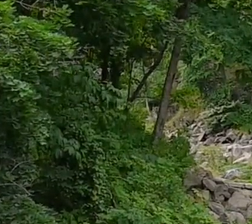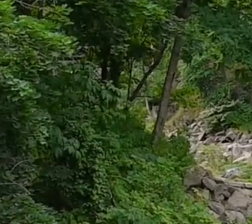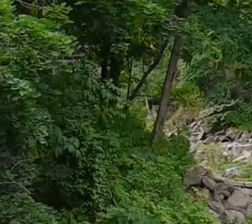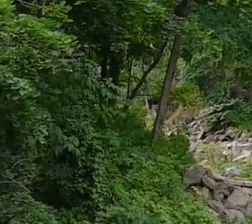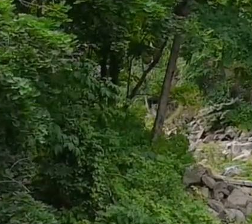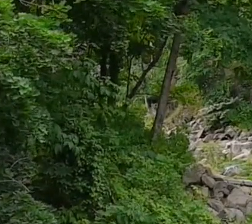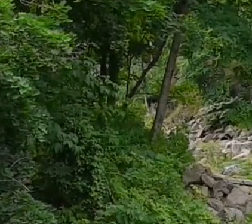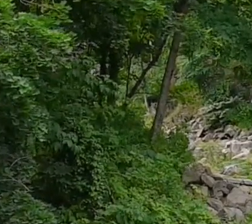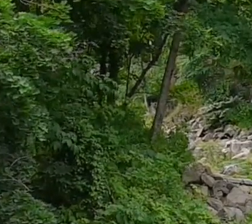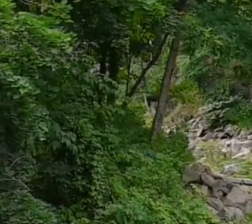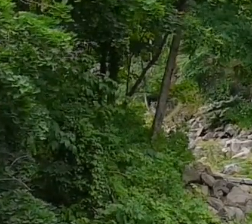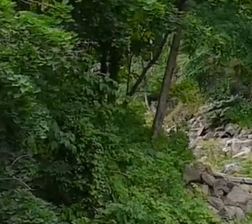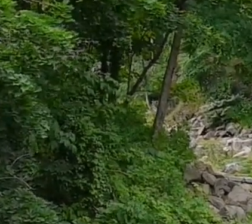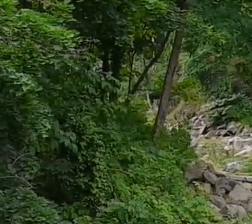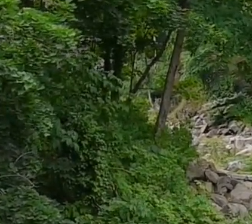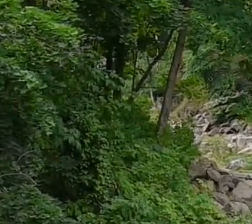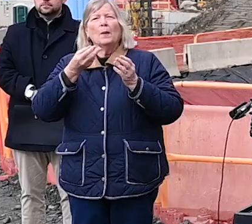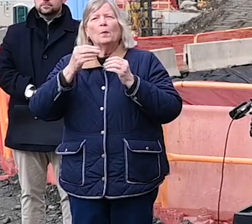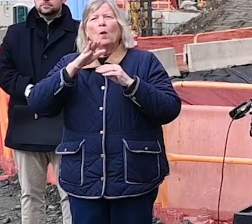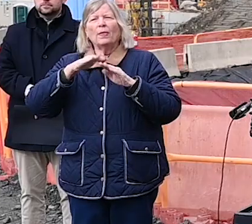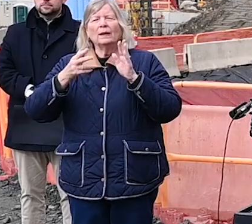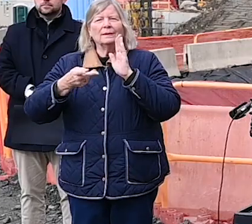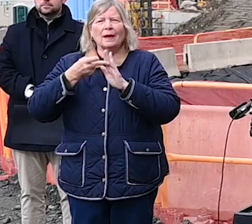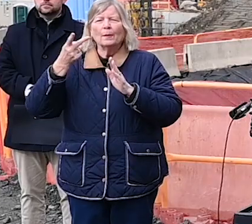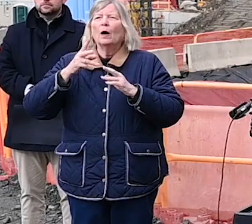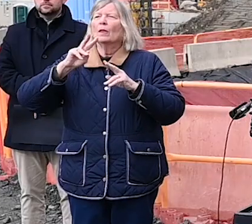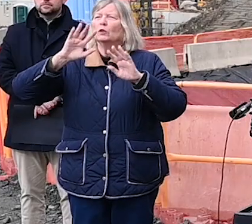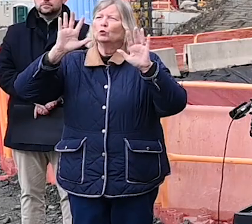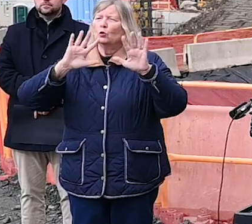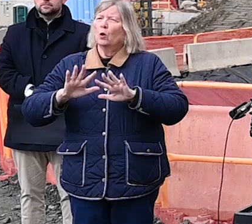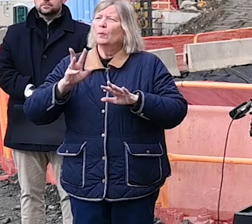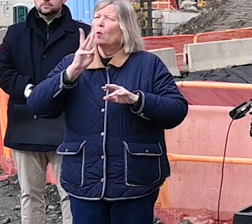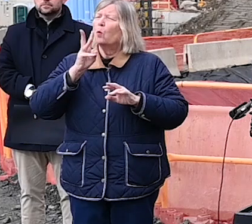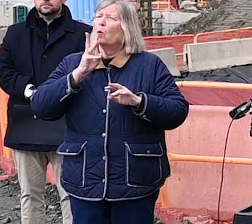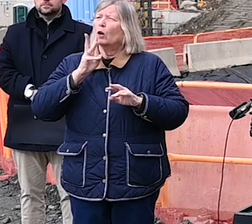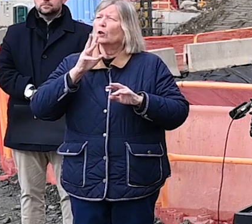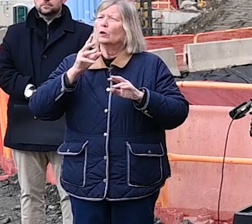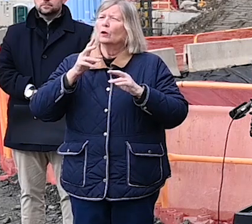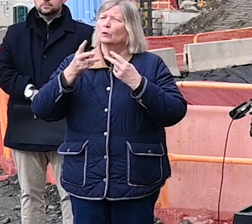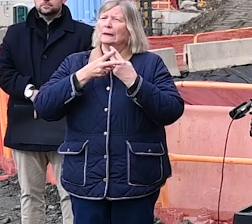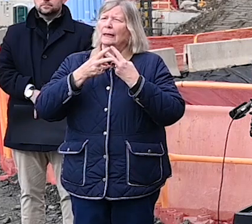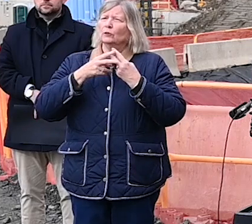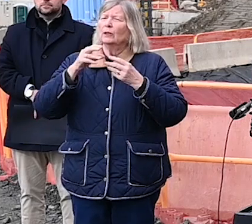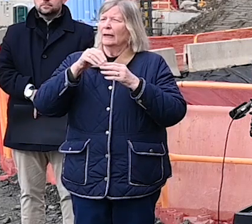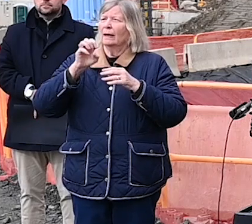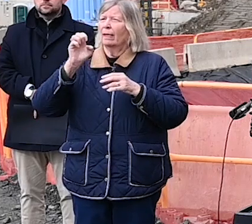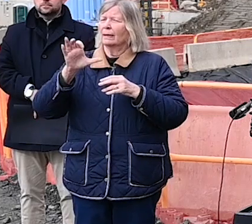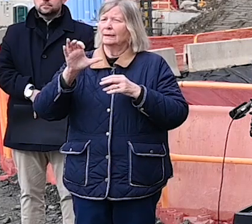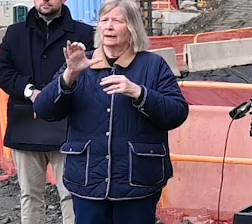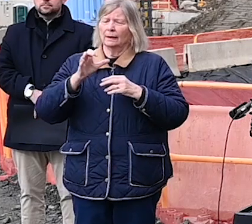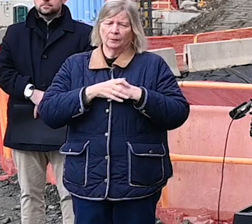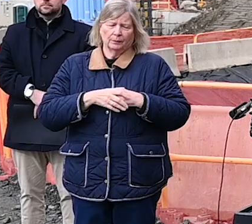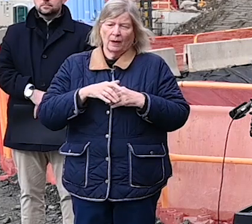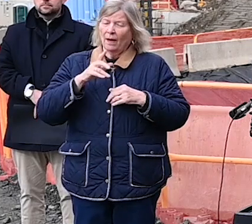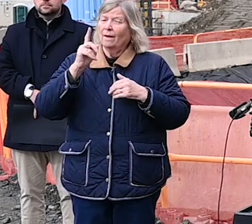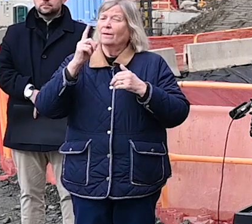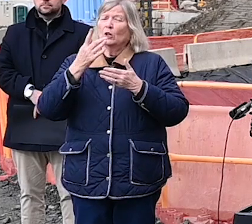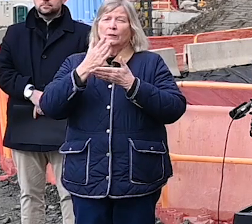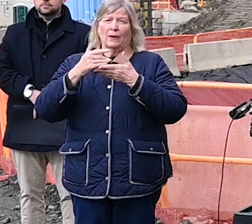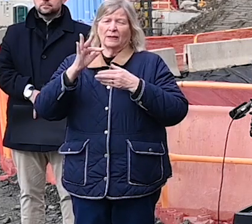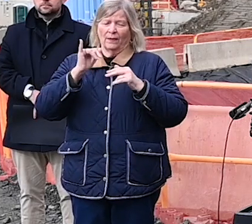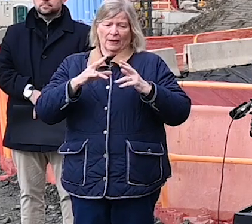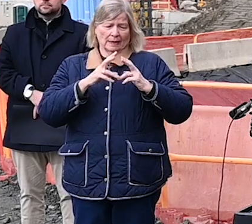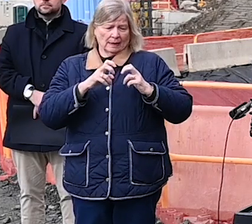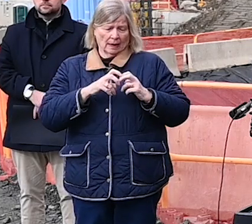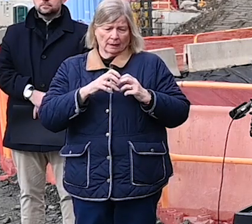gallons, this project will more than double the stormwater retention capacity for historic Ellicott City. The first phase of this analysis